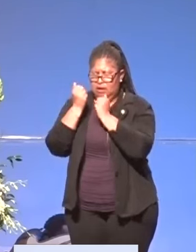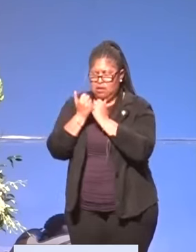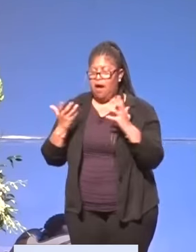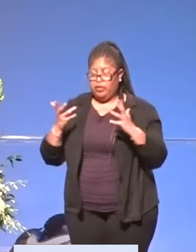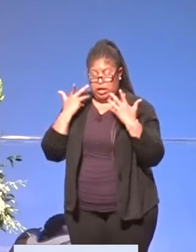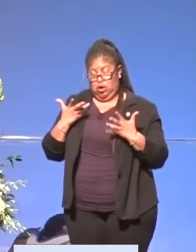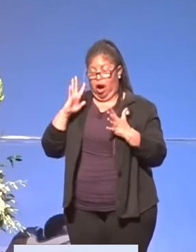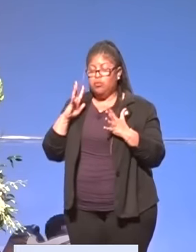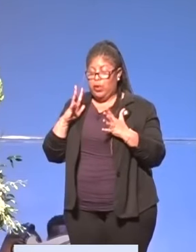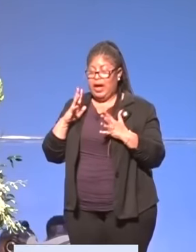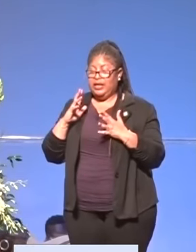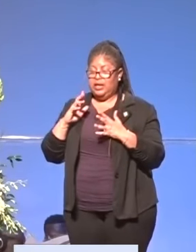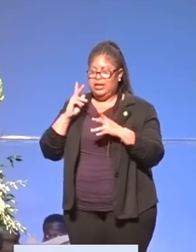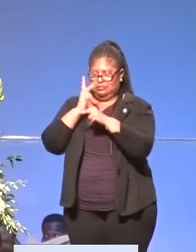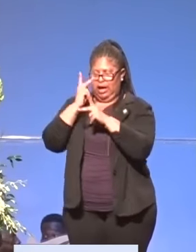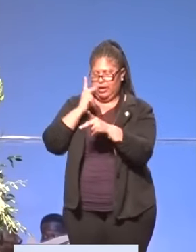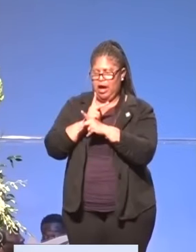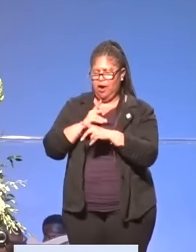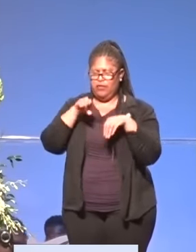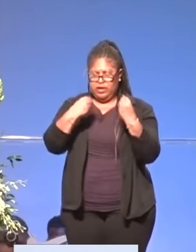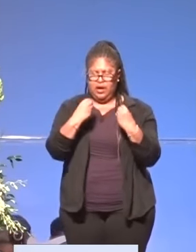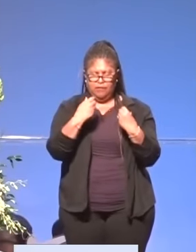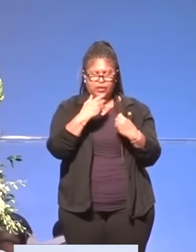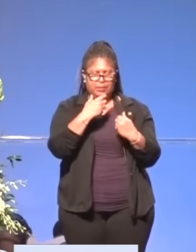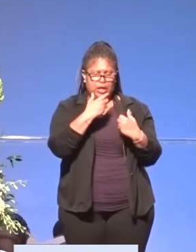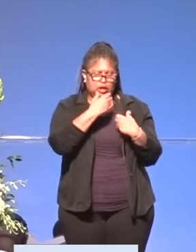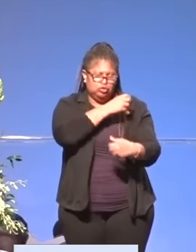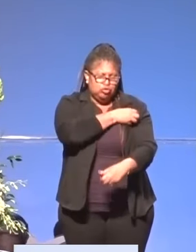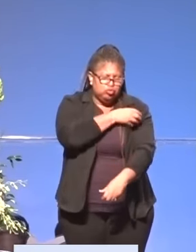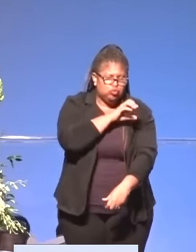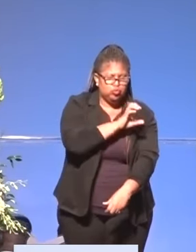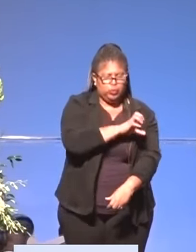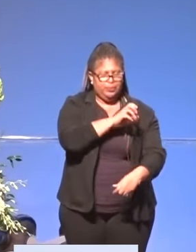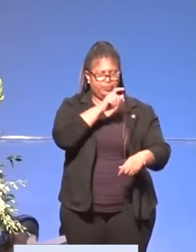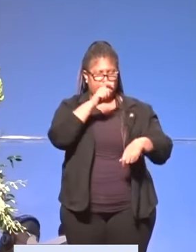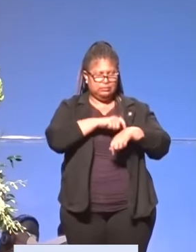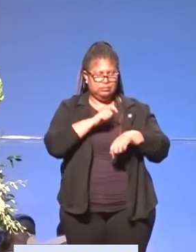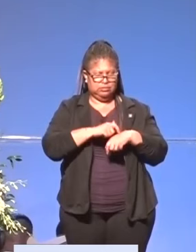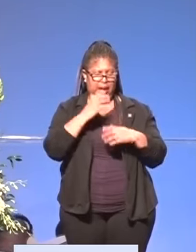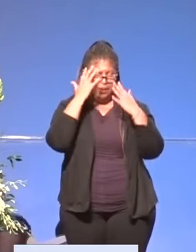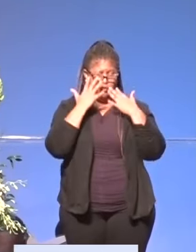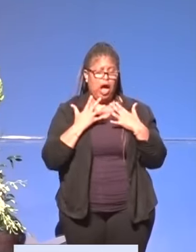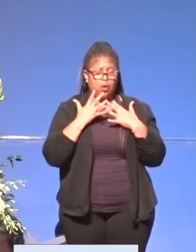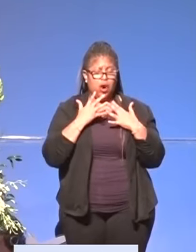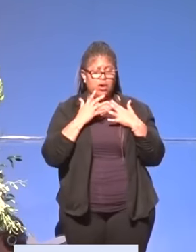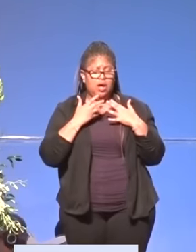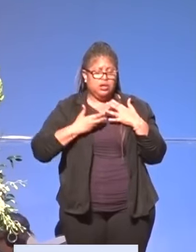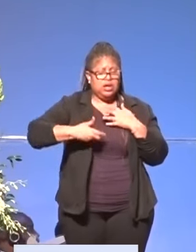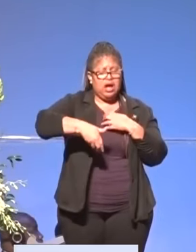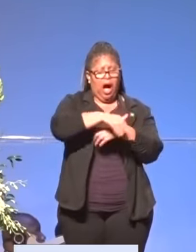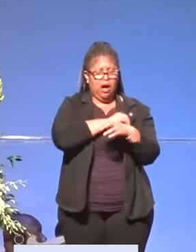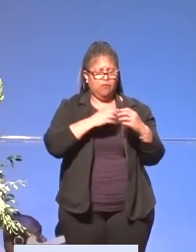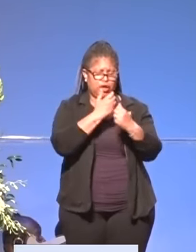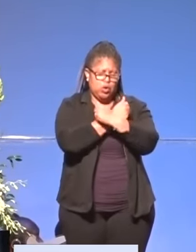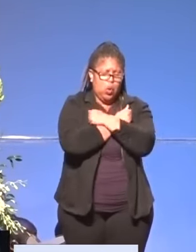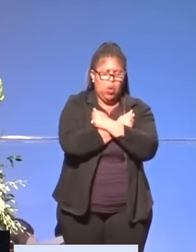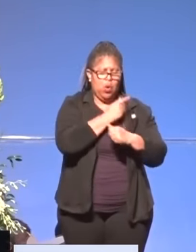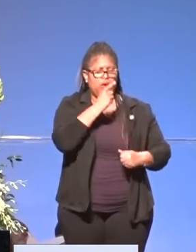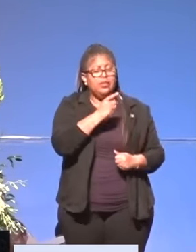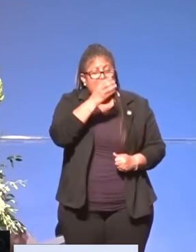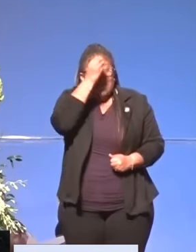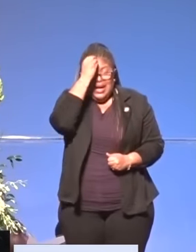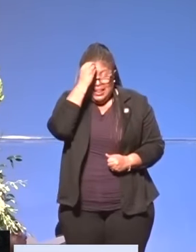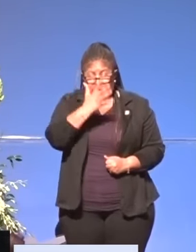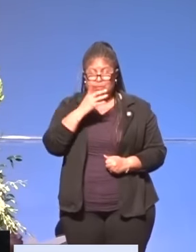up. Lord God, give them strength at this time of sorrow. underguard them. Put your arms around them, oh God, and let them know that